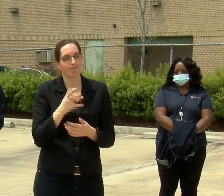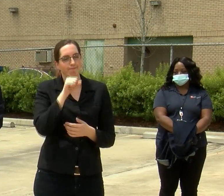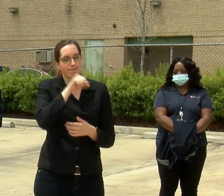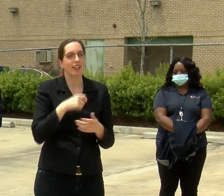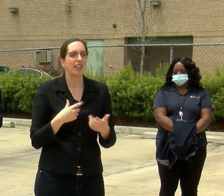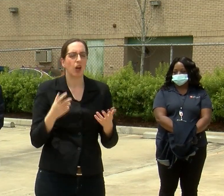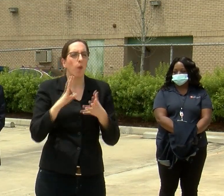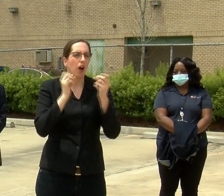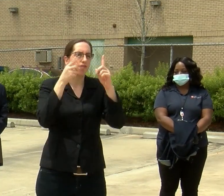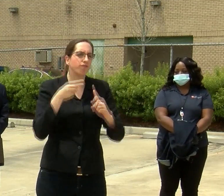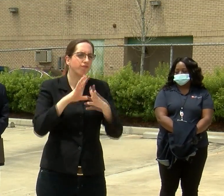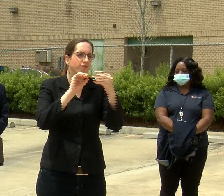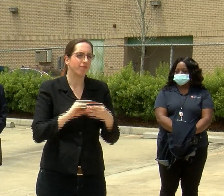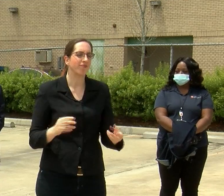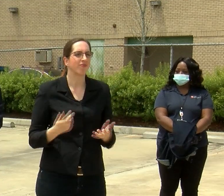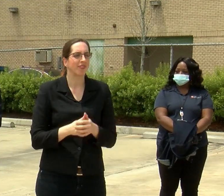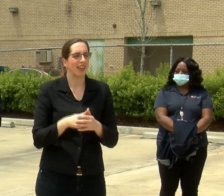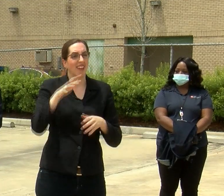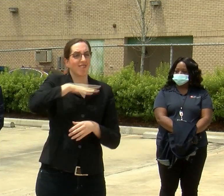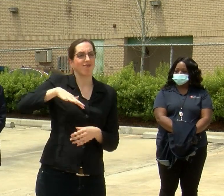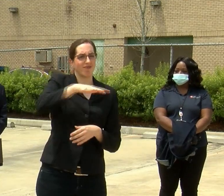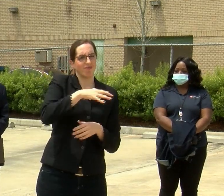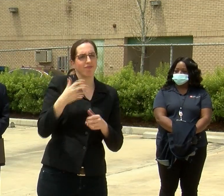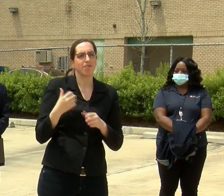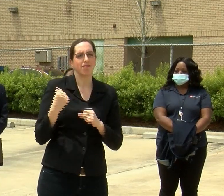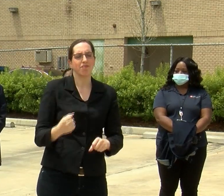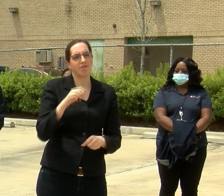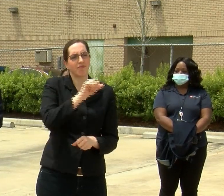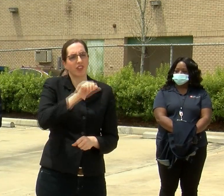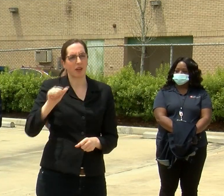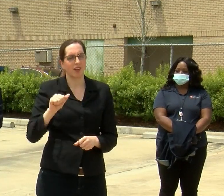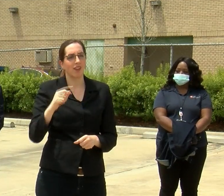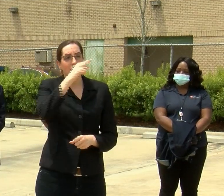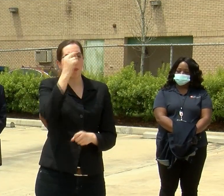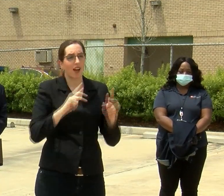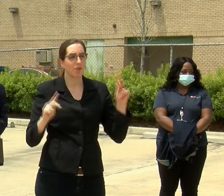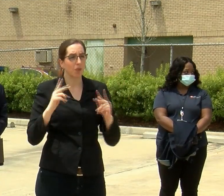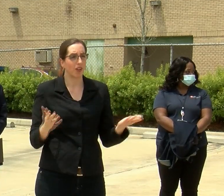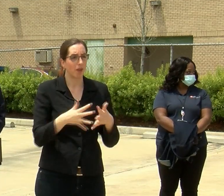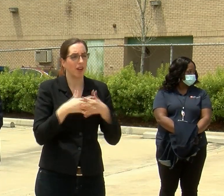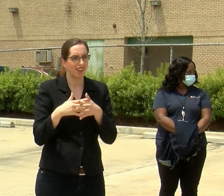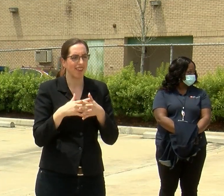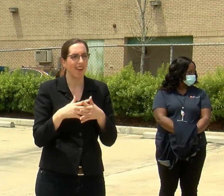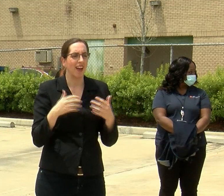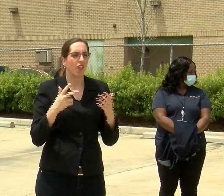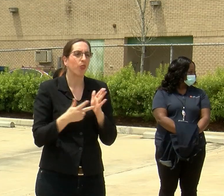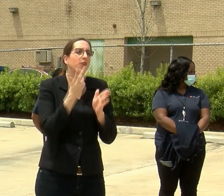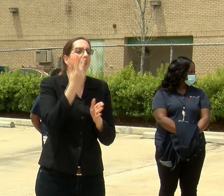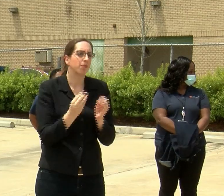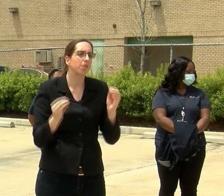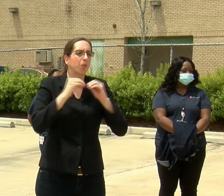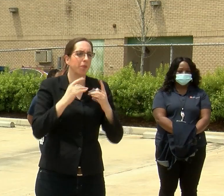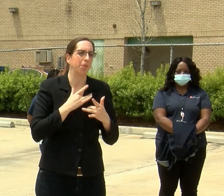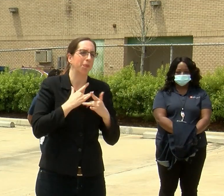Maybe somebody said it. It's an African-American neighborhood, obviously. Black people in America are 3 times more likely to